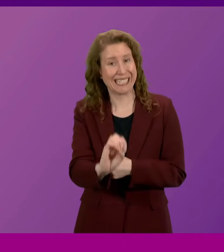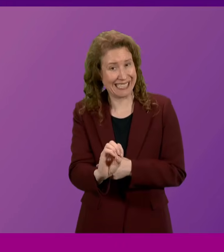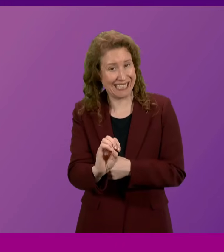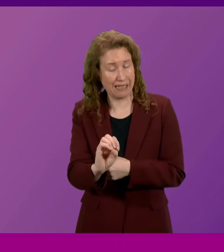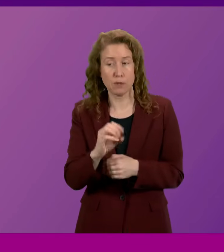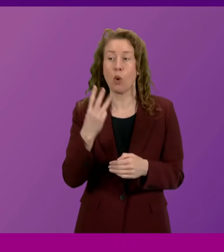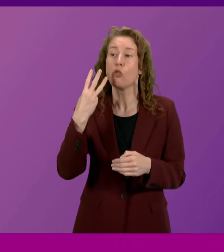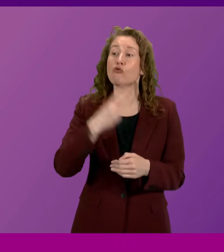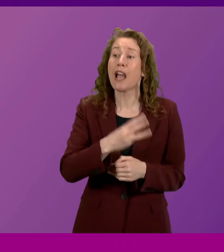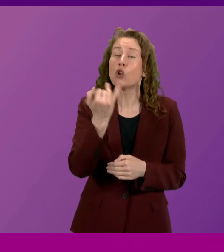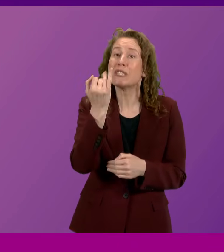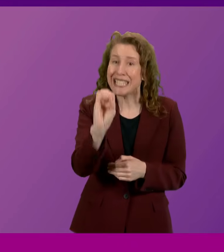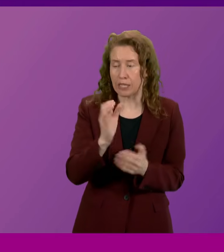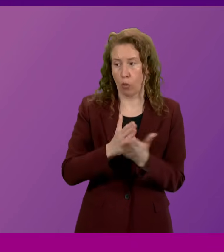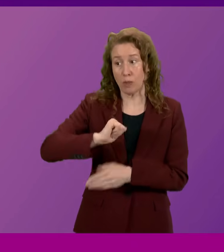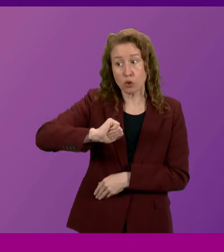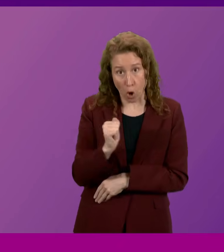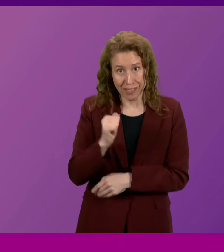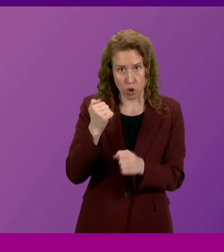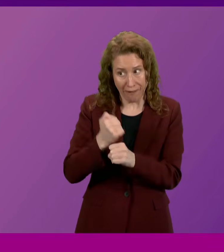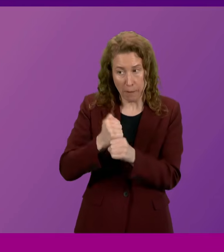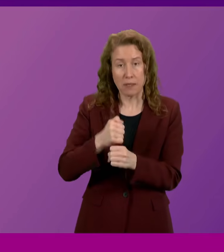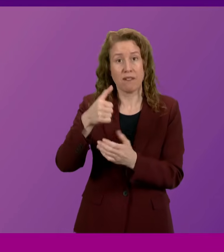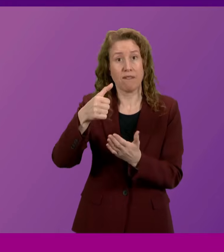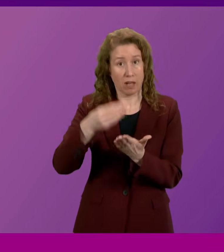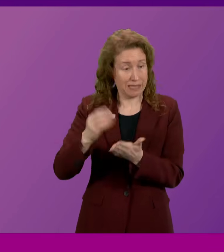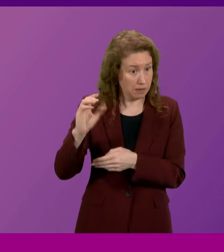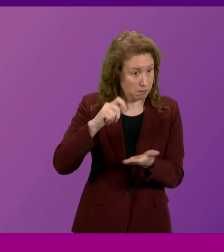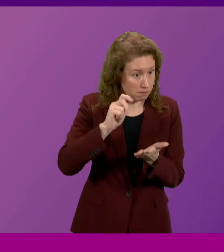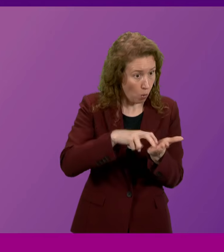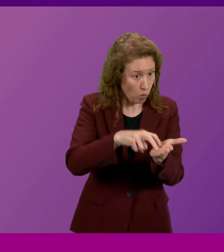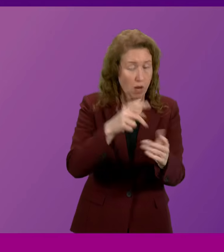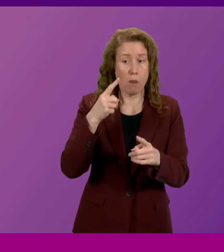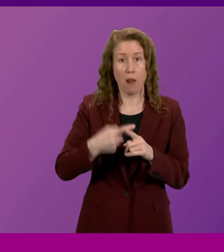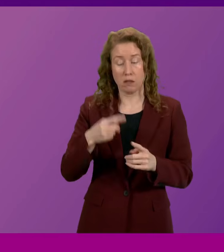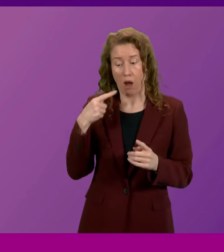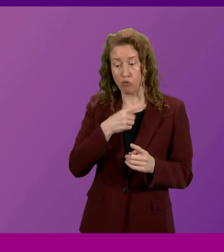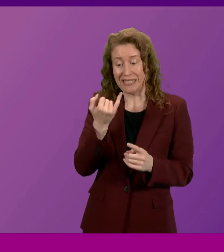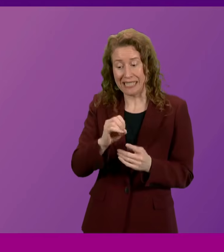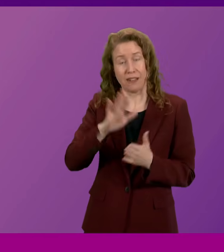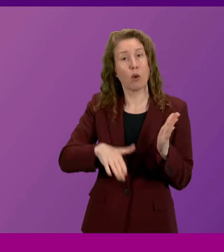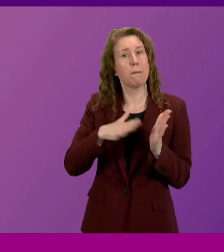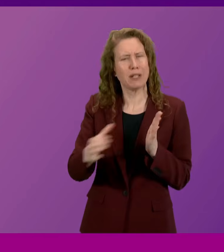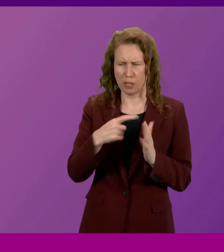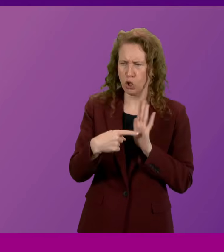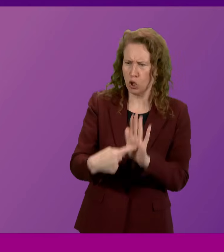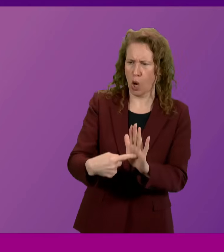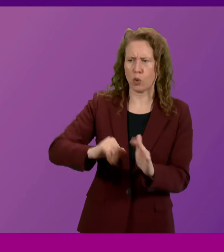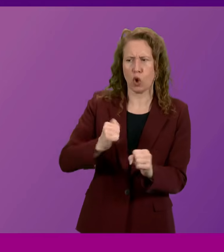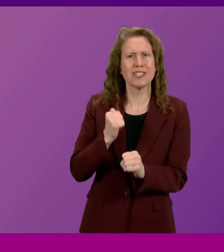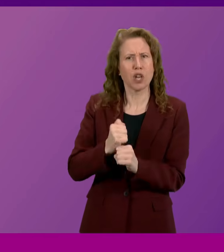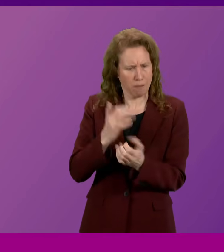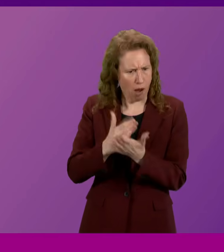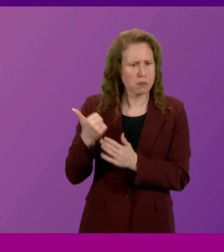So 360 through Scottish Government funding programmes, 160 from Manchester. I hope that indicates that the Scottish Government has